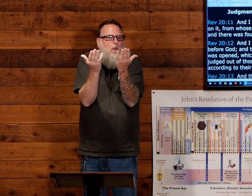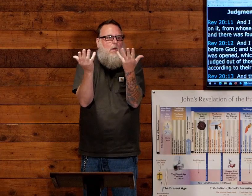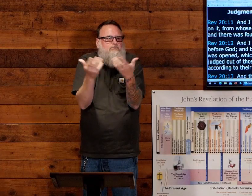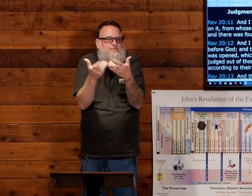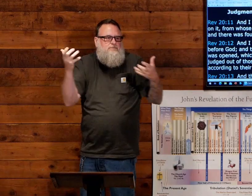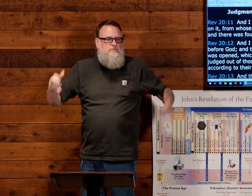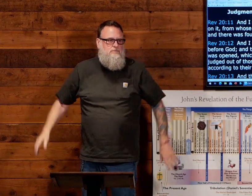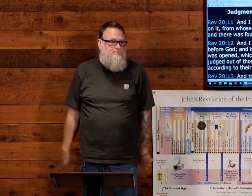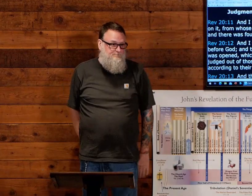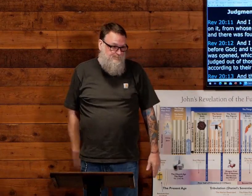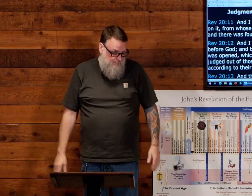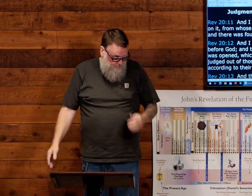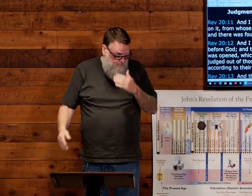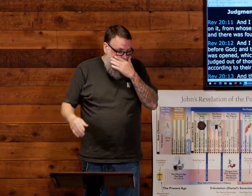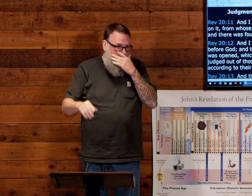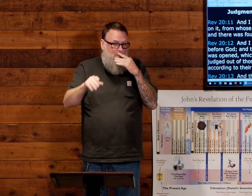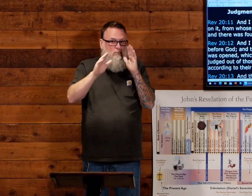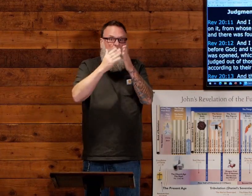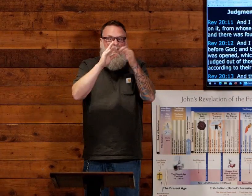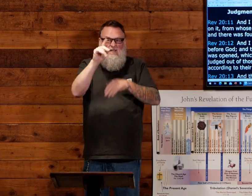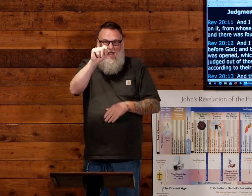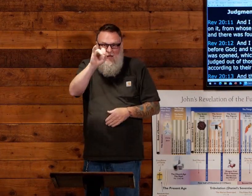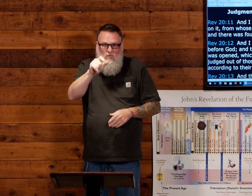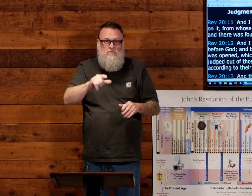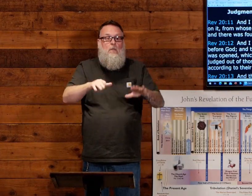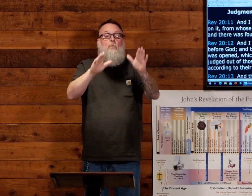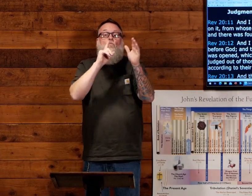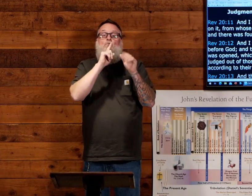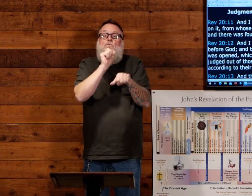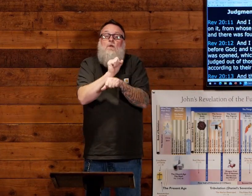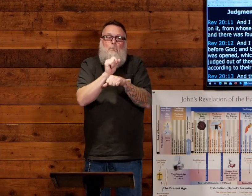when you put them side by side. The book of Daniel,